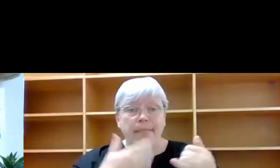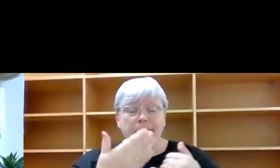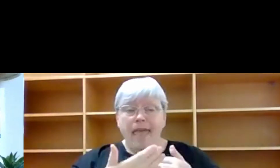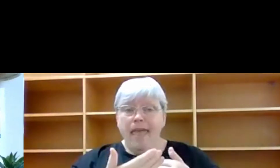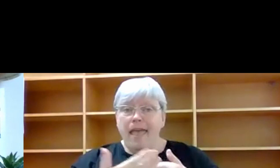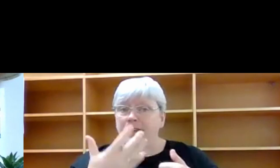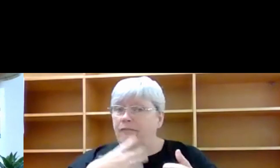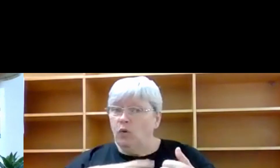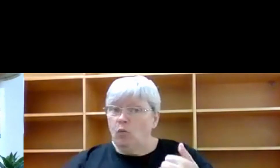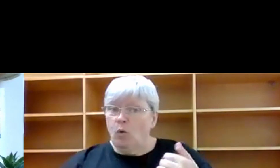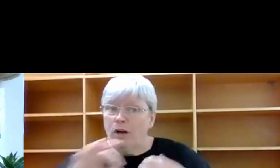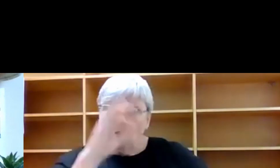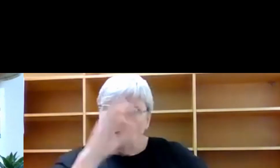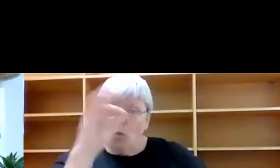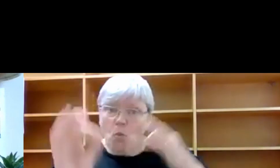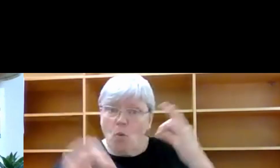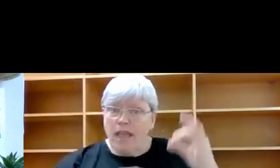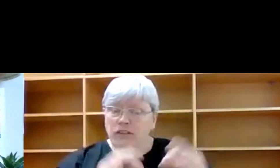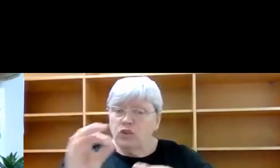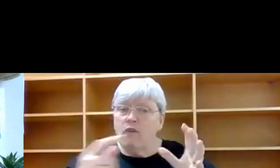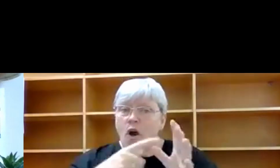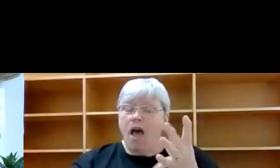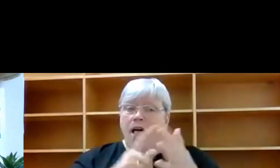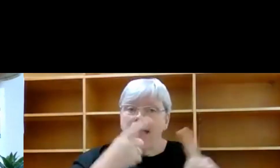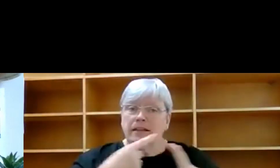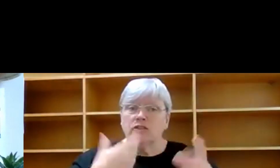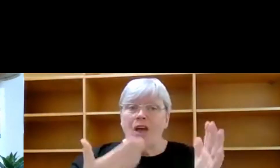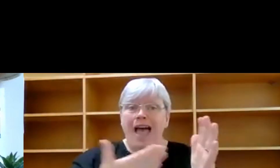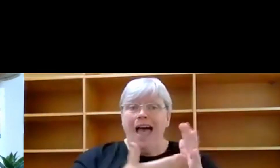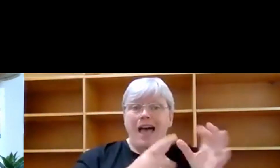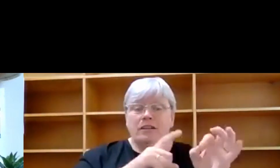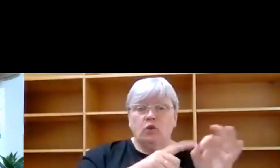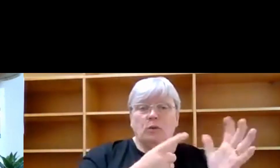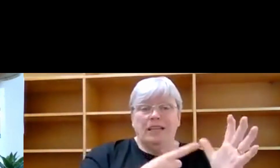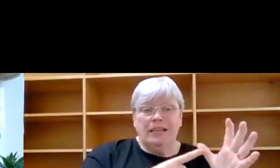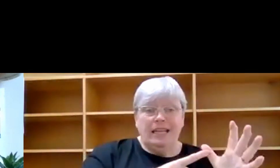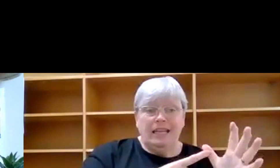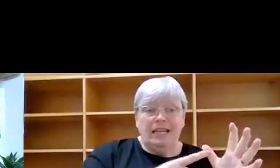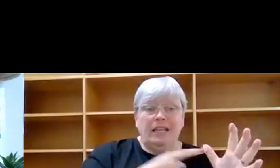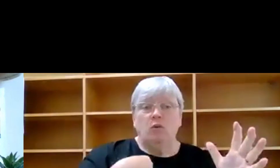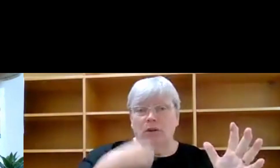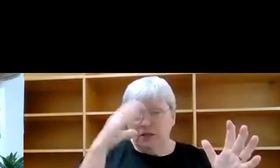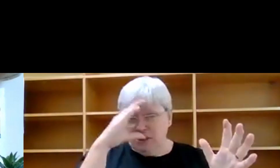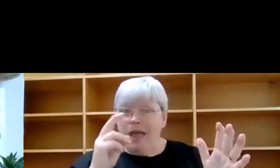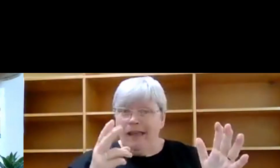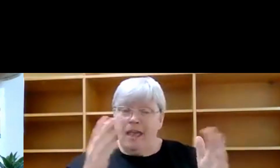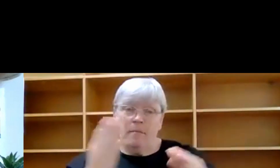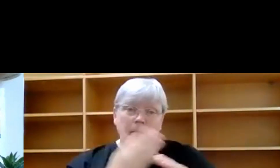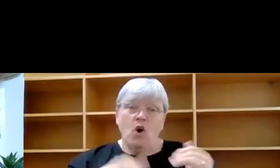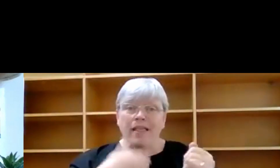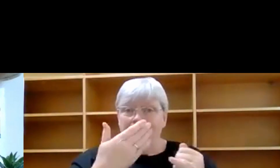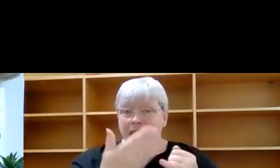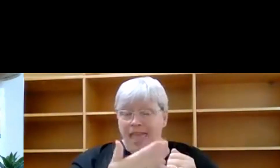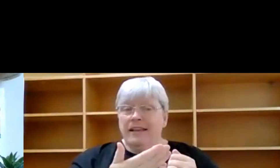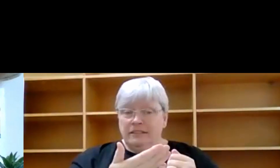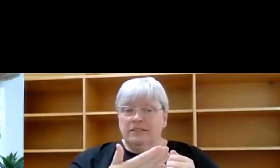it in the Q&A box. I'll give you a little bit of a heads up as we're kind of winding up towards the end of our conversation, and I will